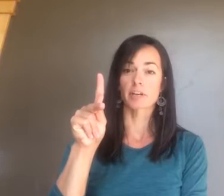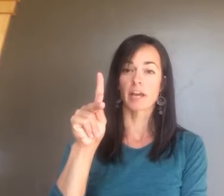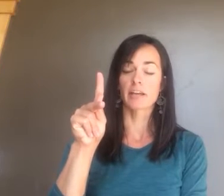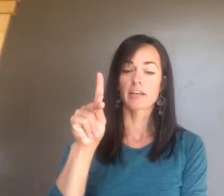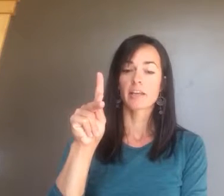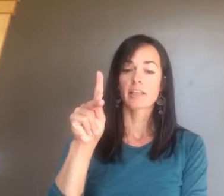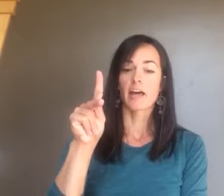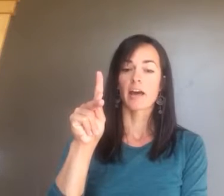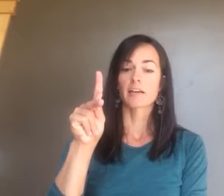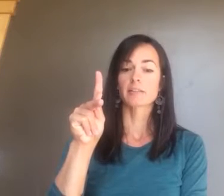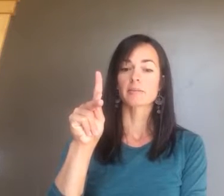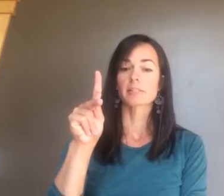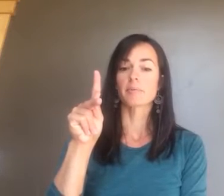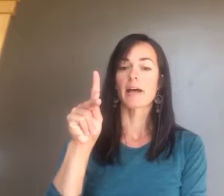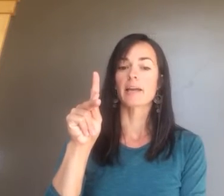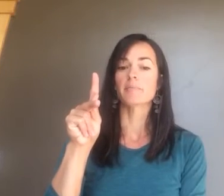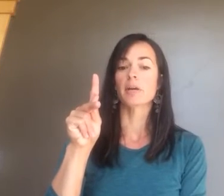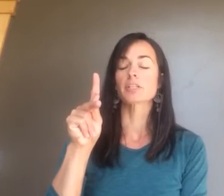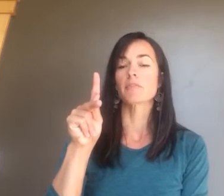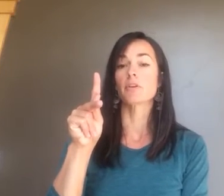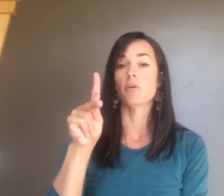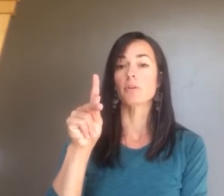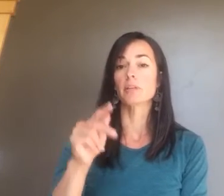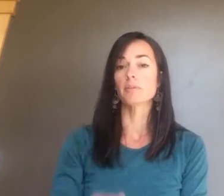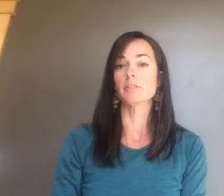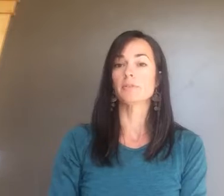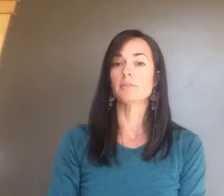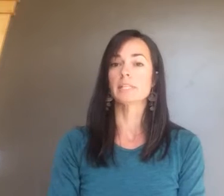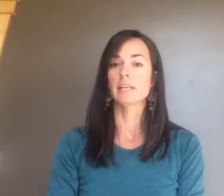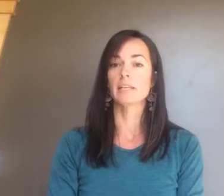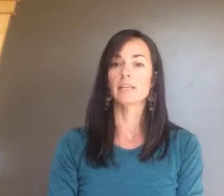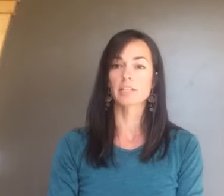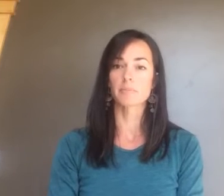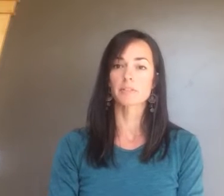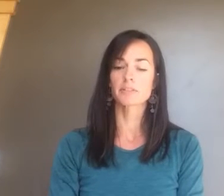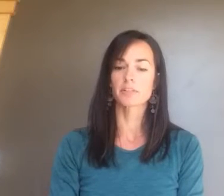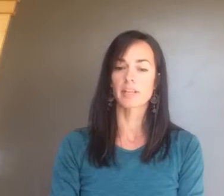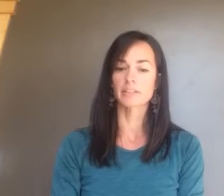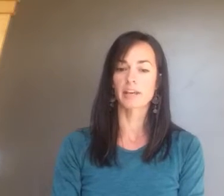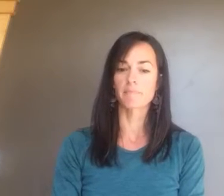Africa that supplied much of the gold that was used in Egypt during that time.